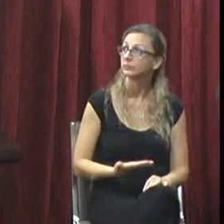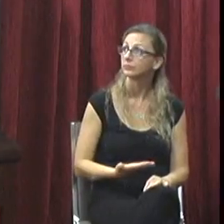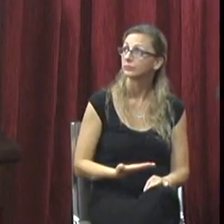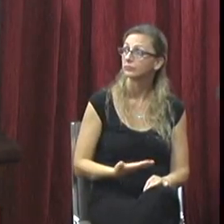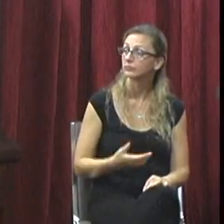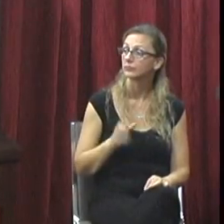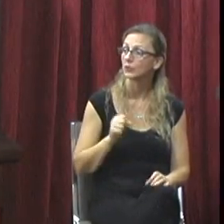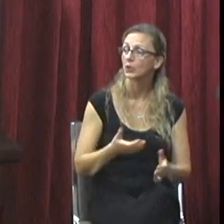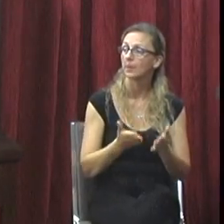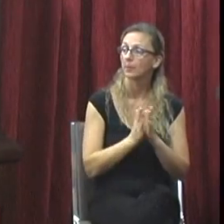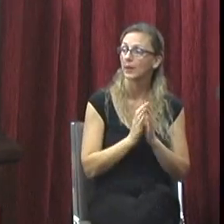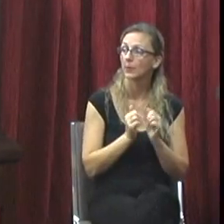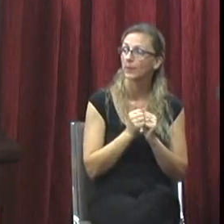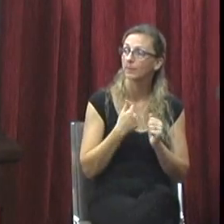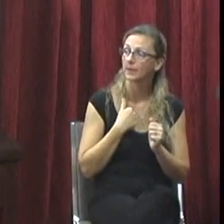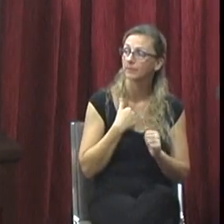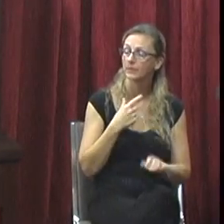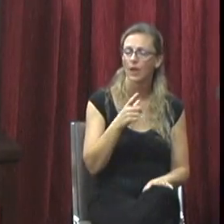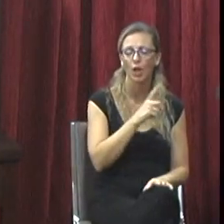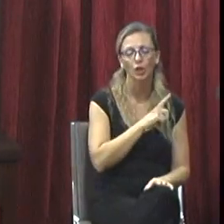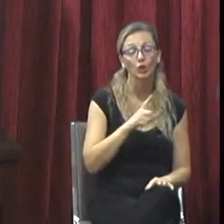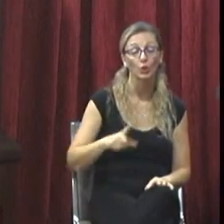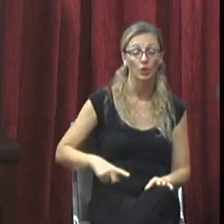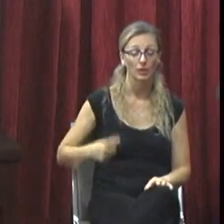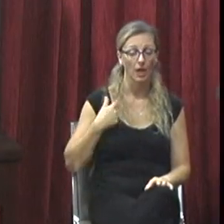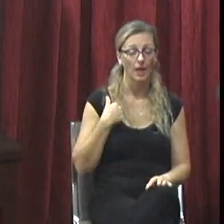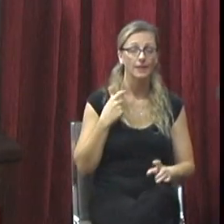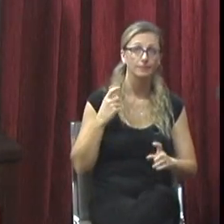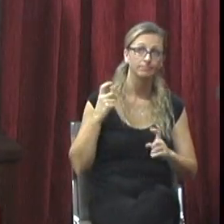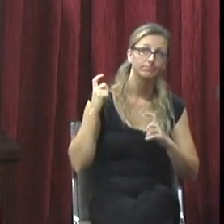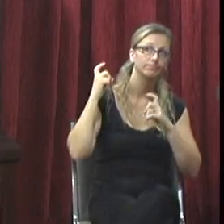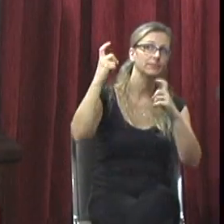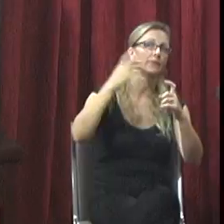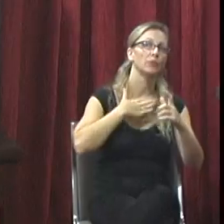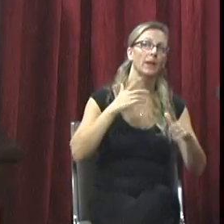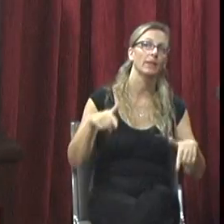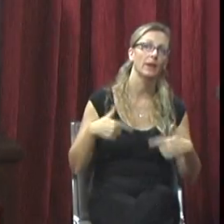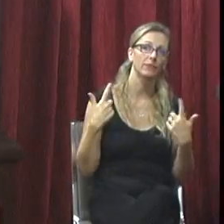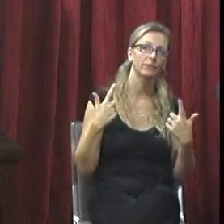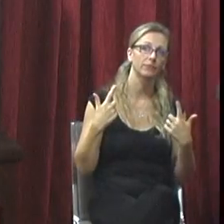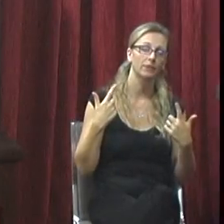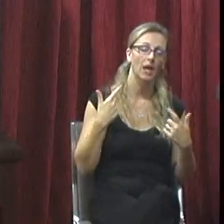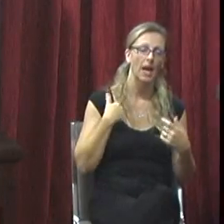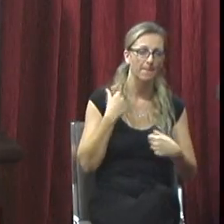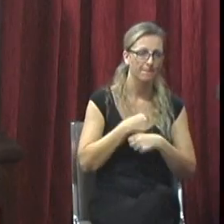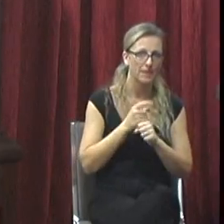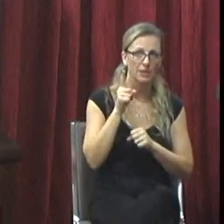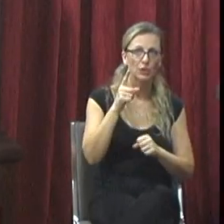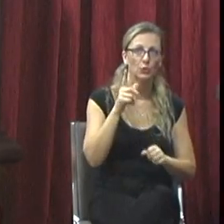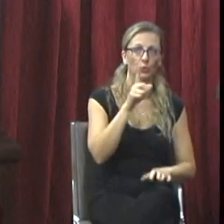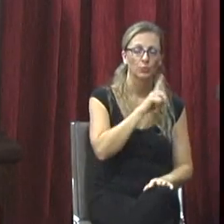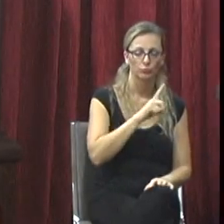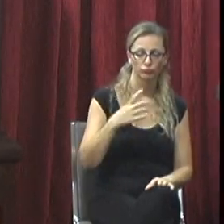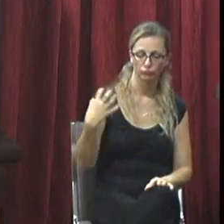you can pray along with me. Lord, I give my life to you. I make you Lord.